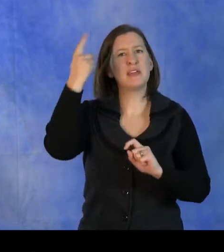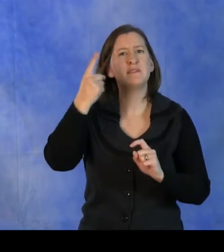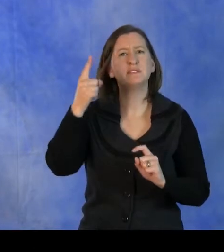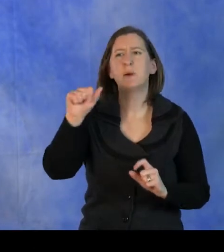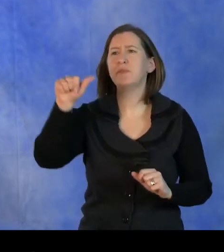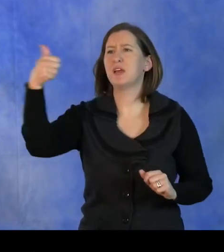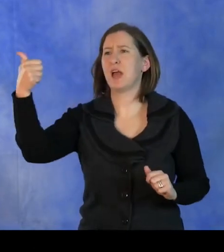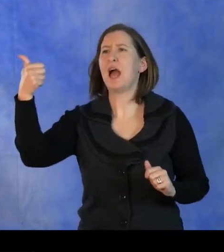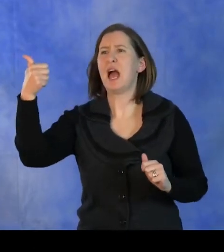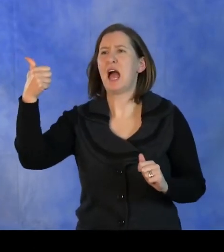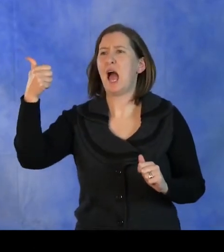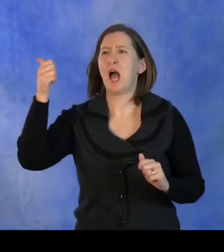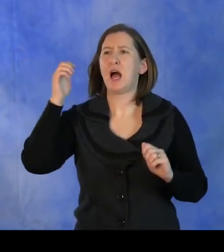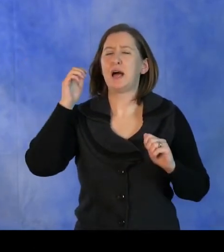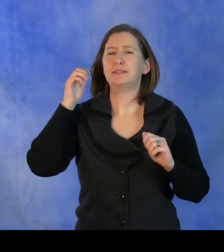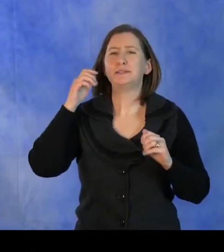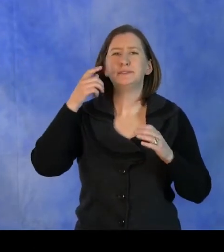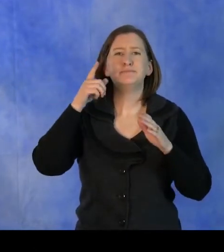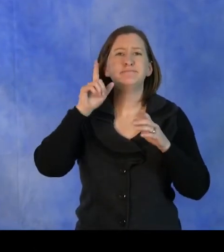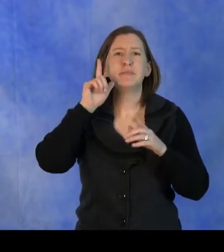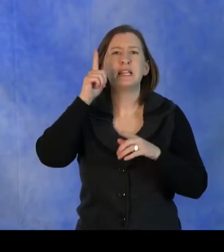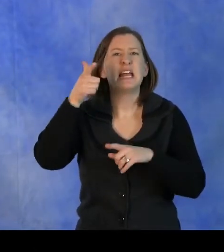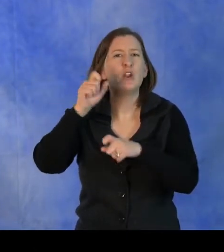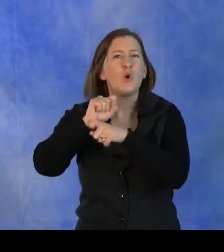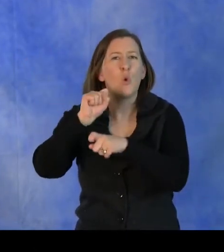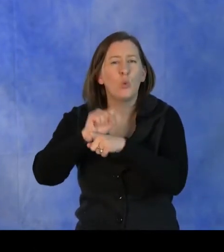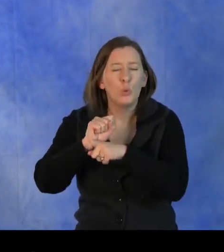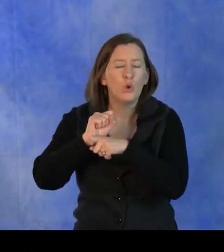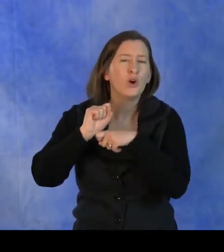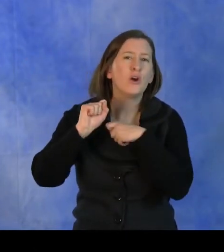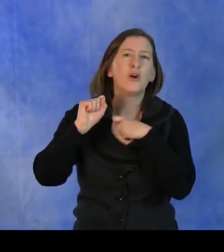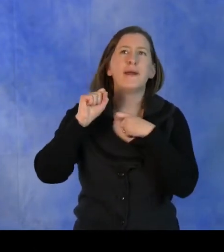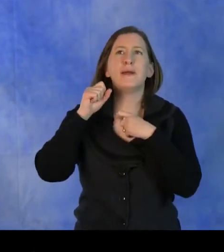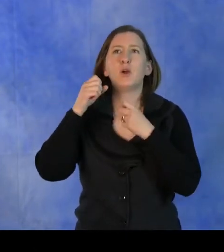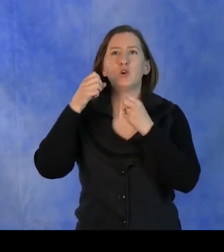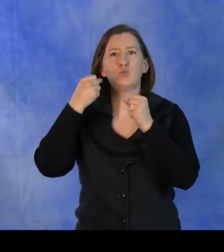So maybe you'll try to think of something else,